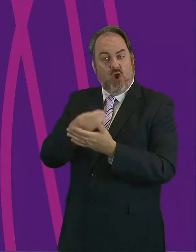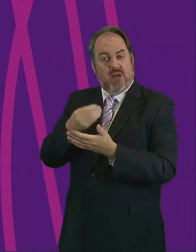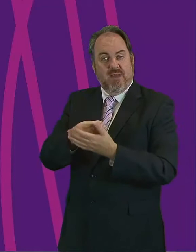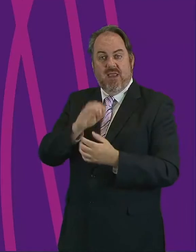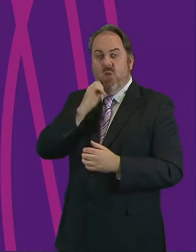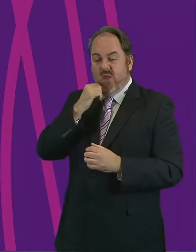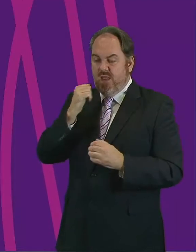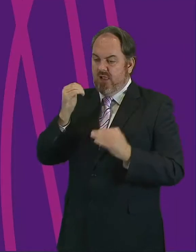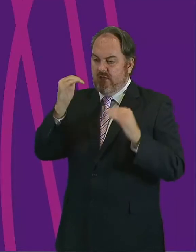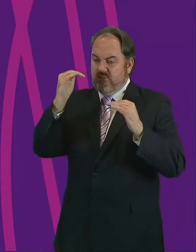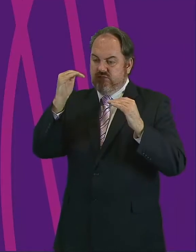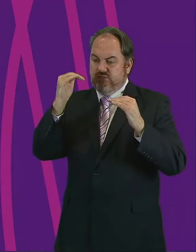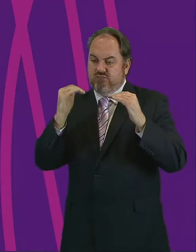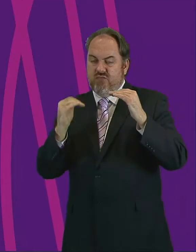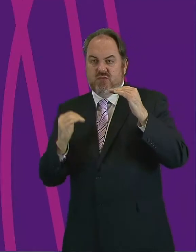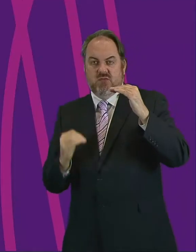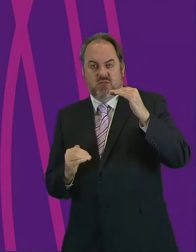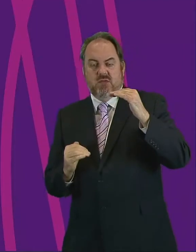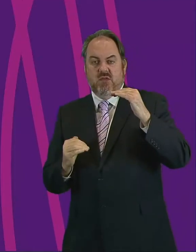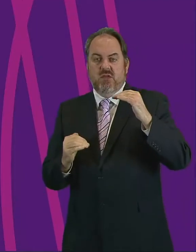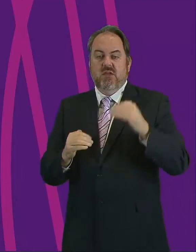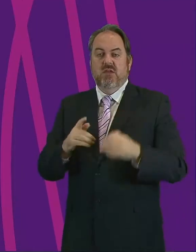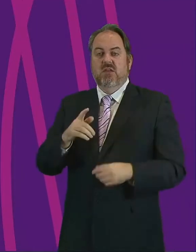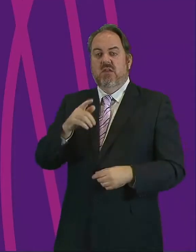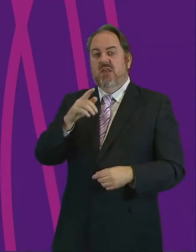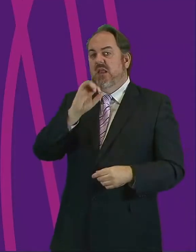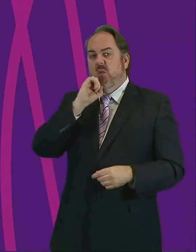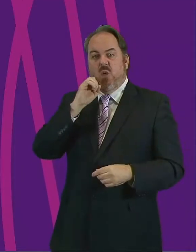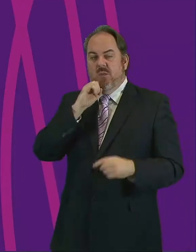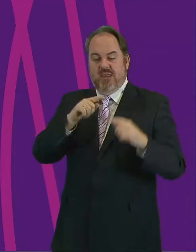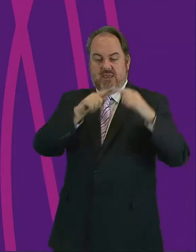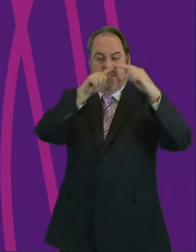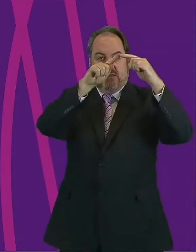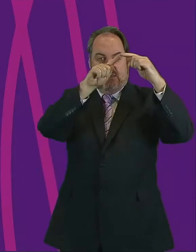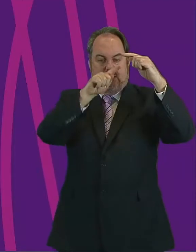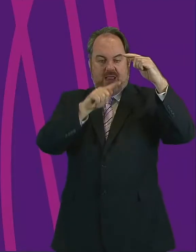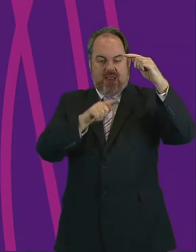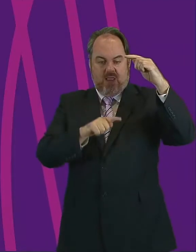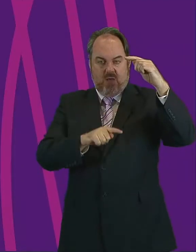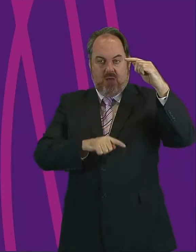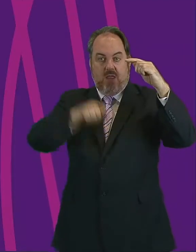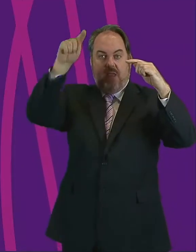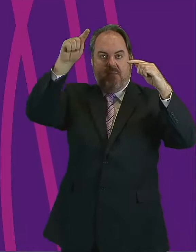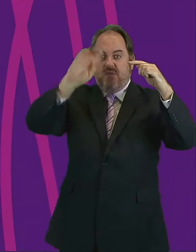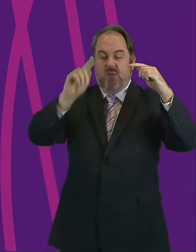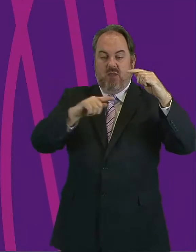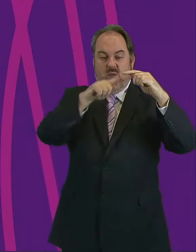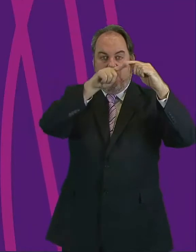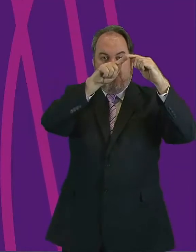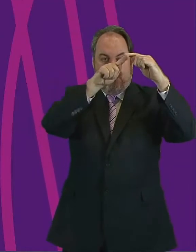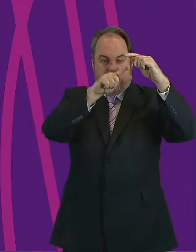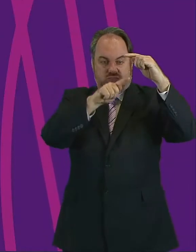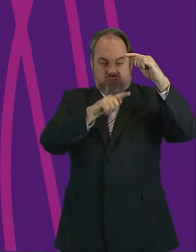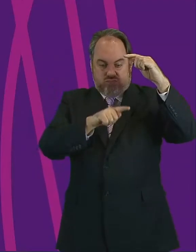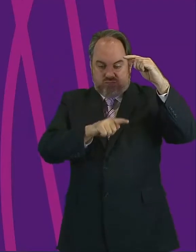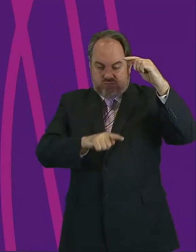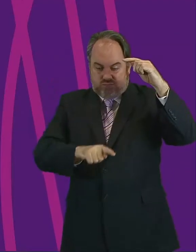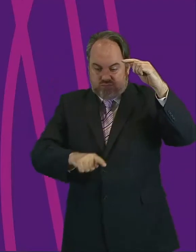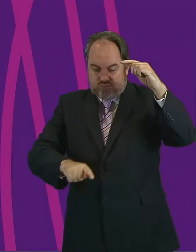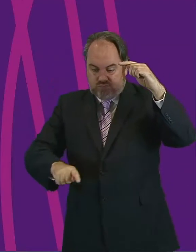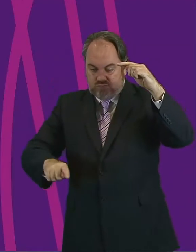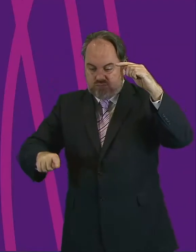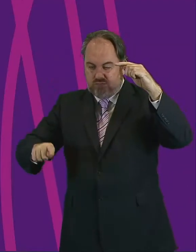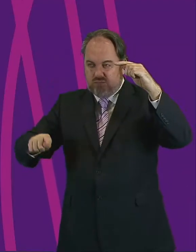own Scottish Government analysis that it's unlikely to be a V-shaped recovery and instead will more likely be a protracted